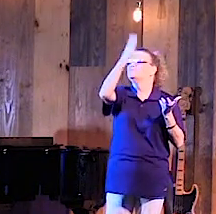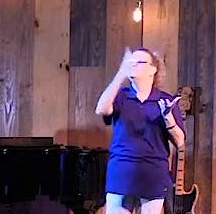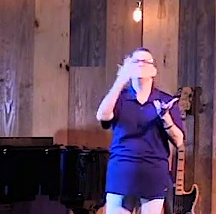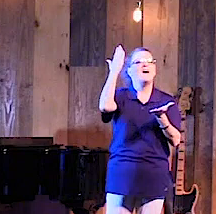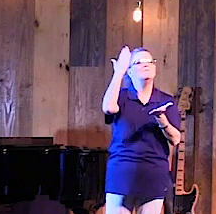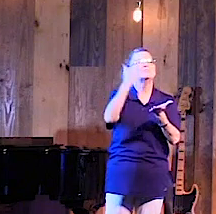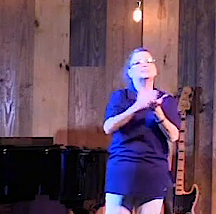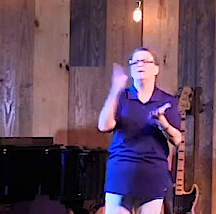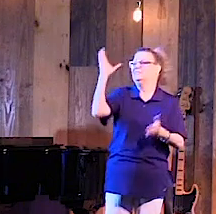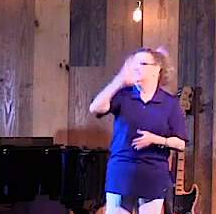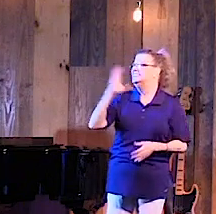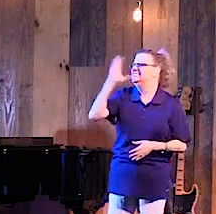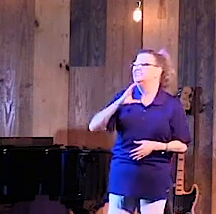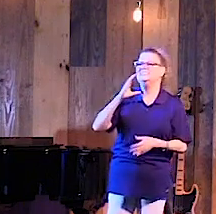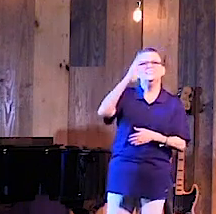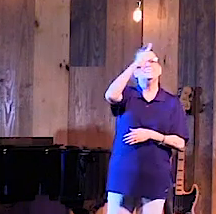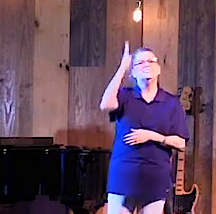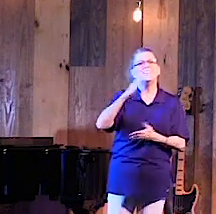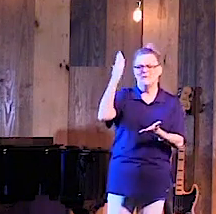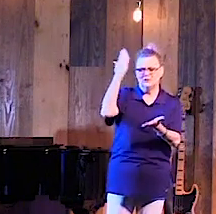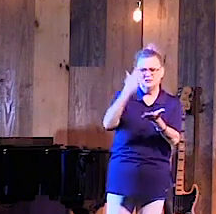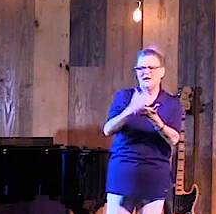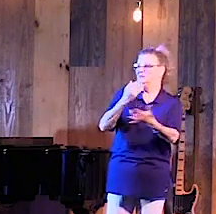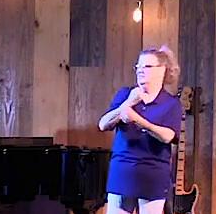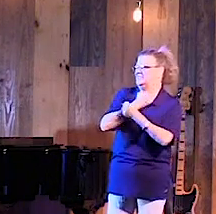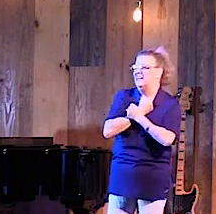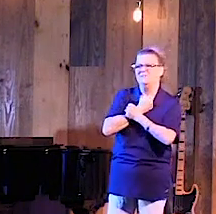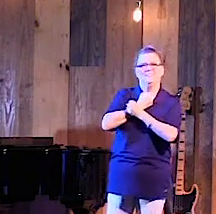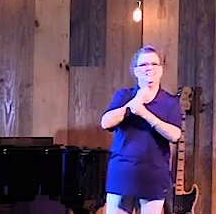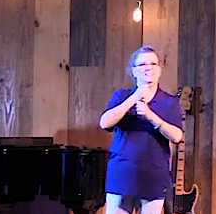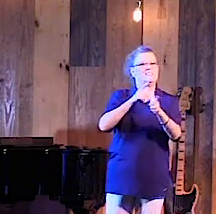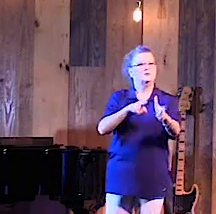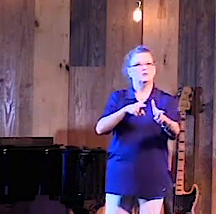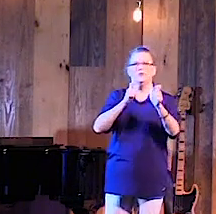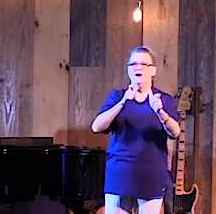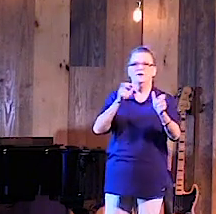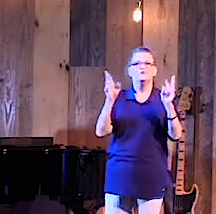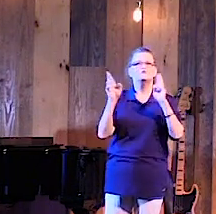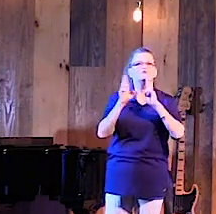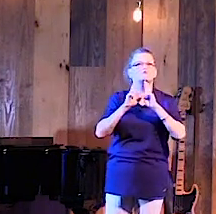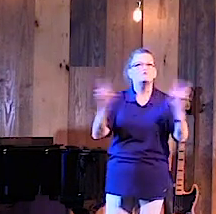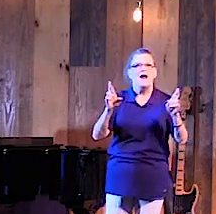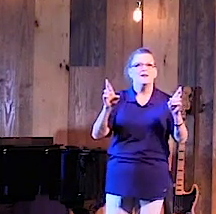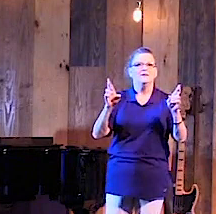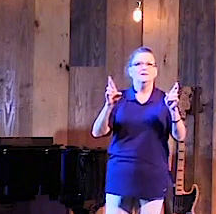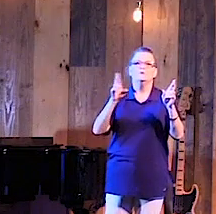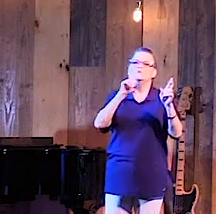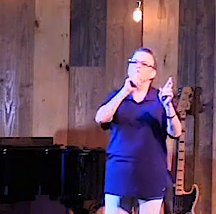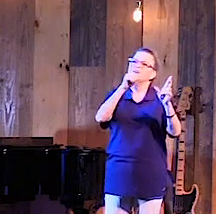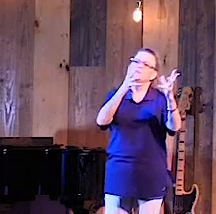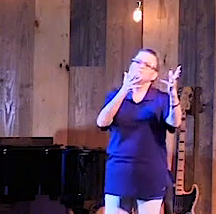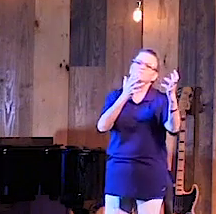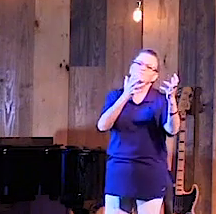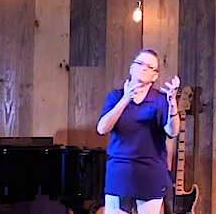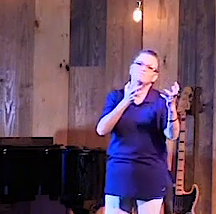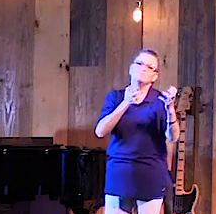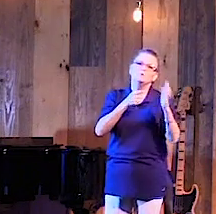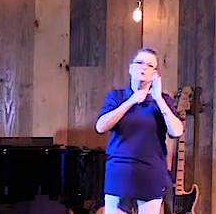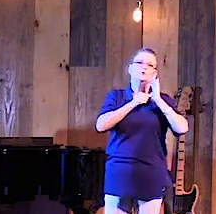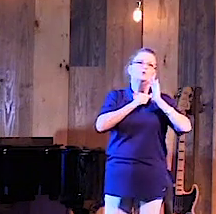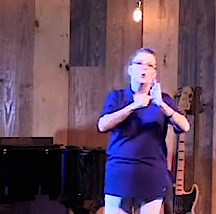never stops seeking. The father never stops loving. The father is quick, ready, and even longing to show you his